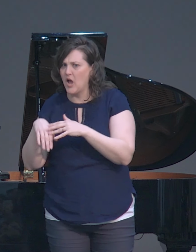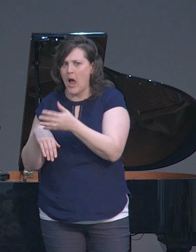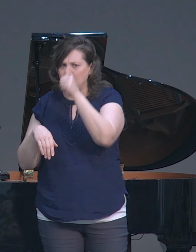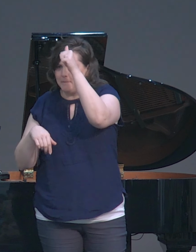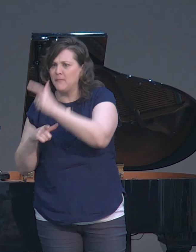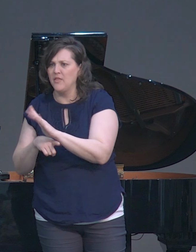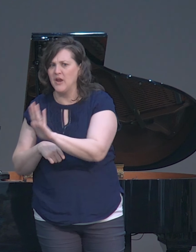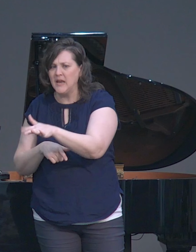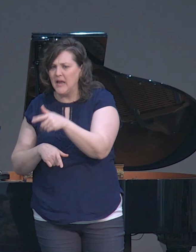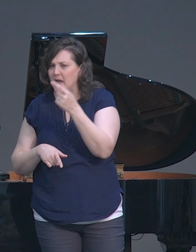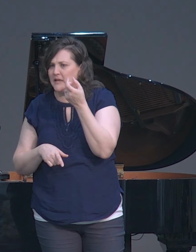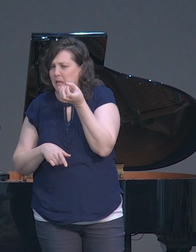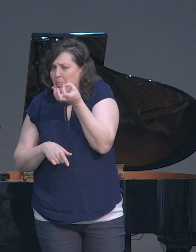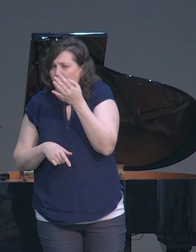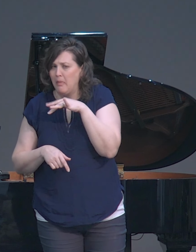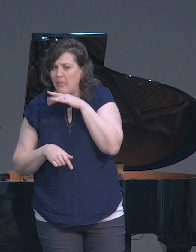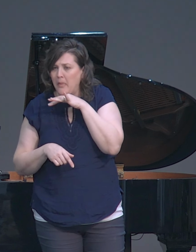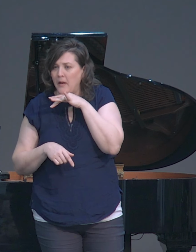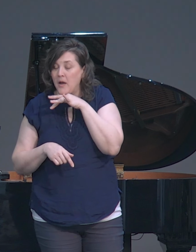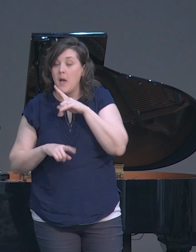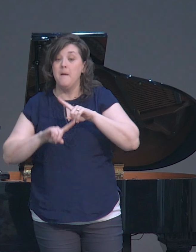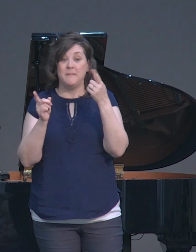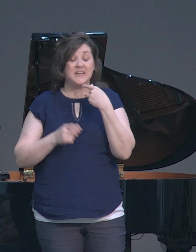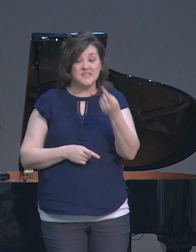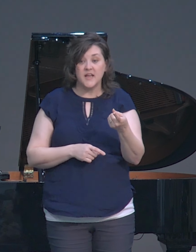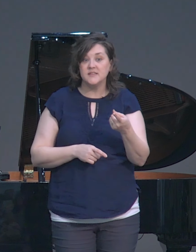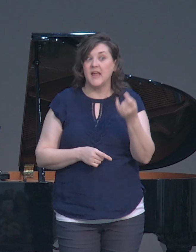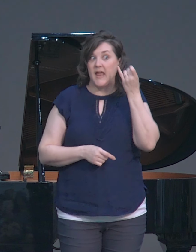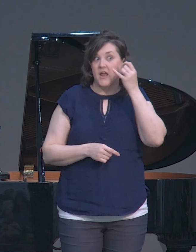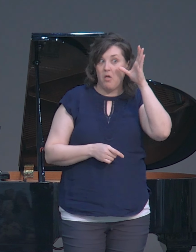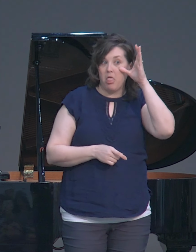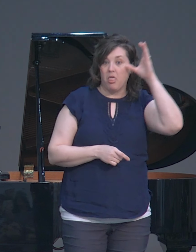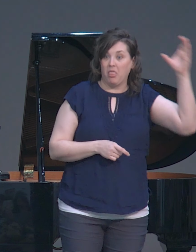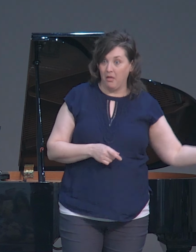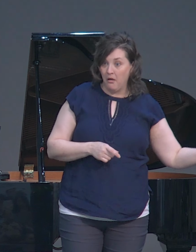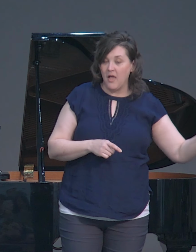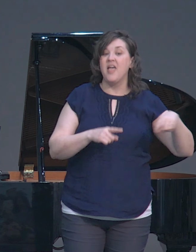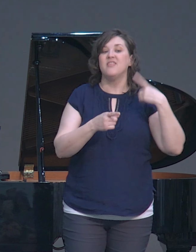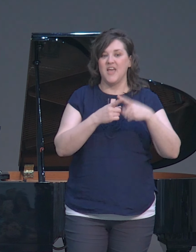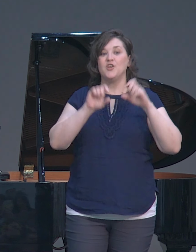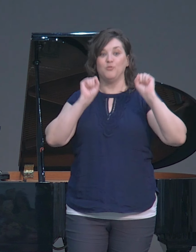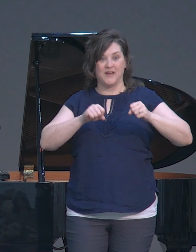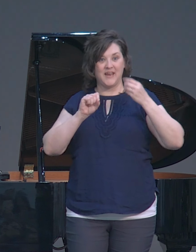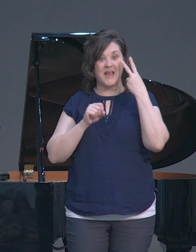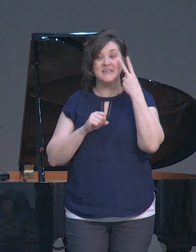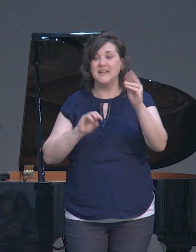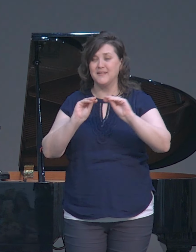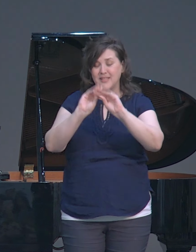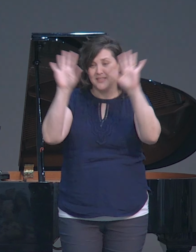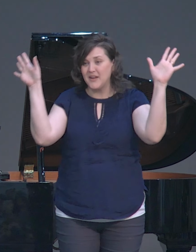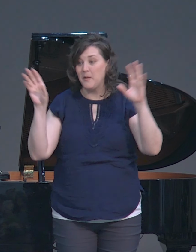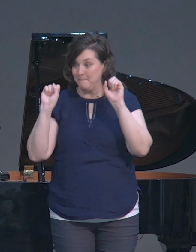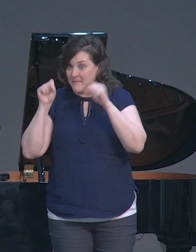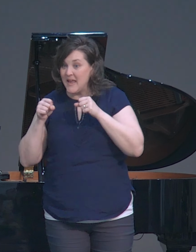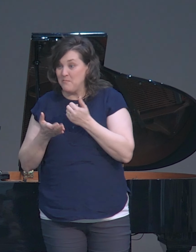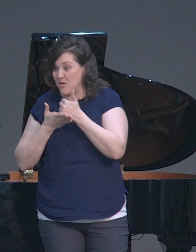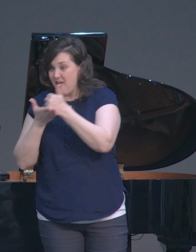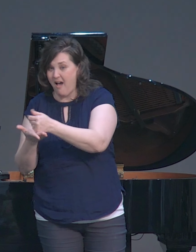he does say we will be able to see clearly so that we can do that. And